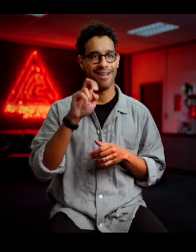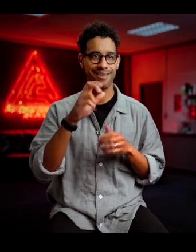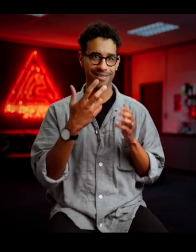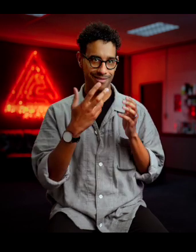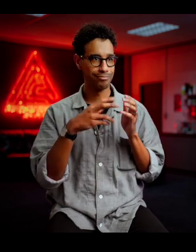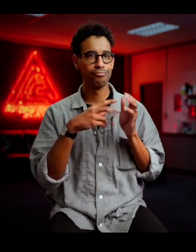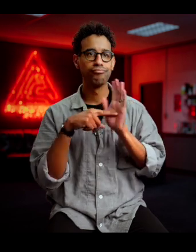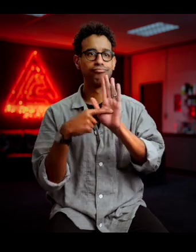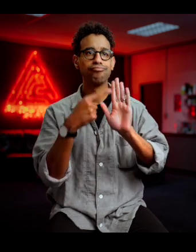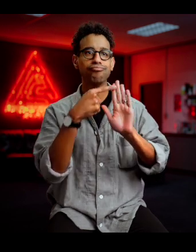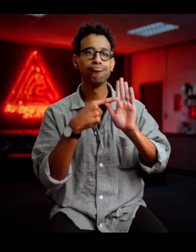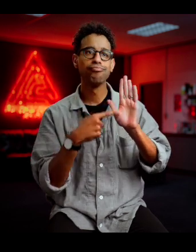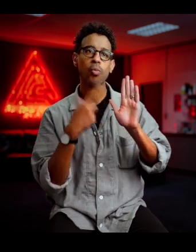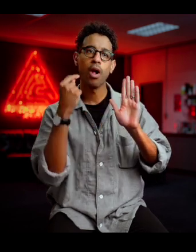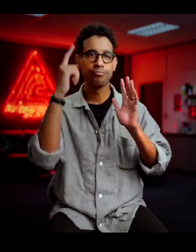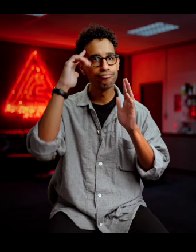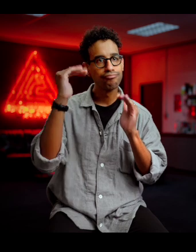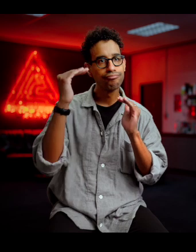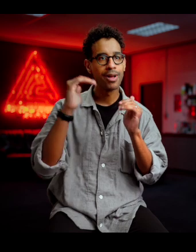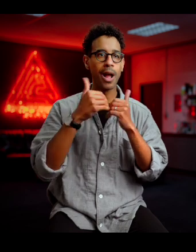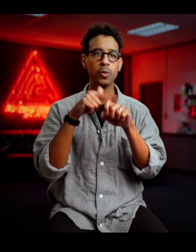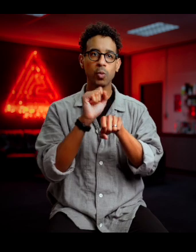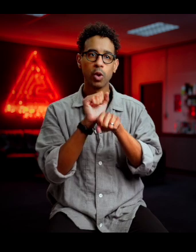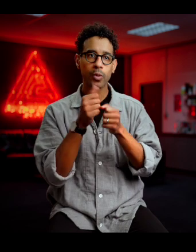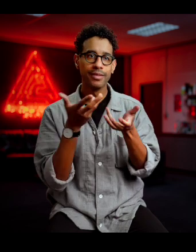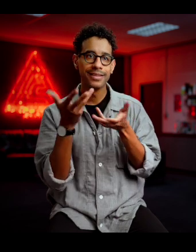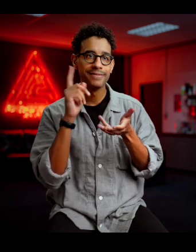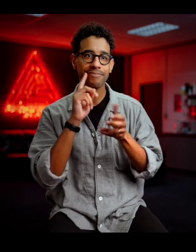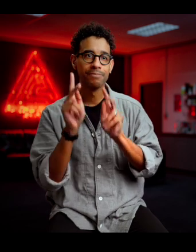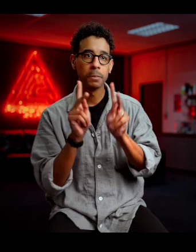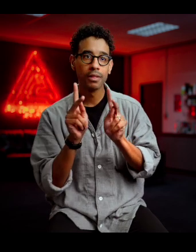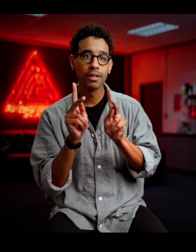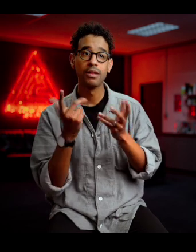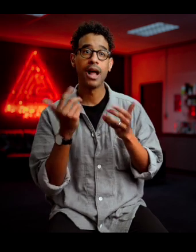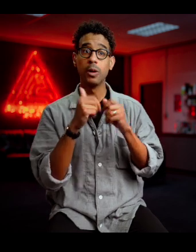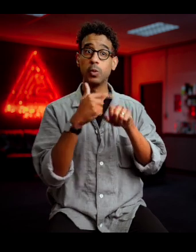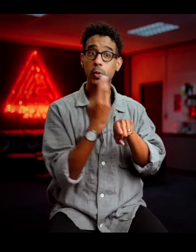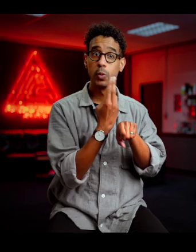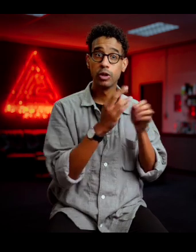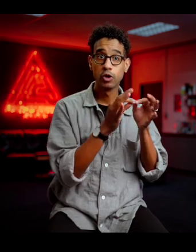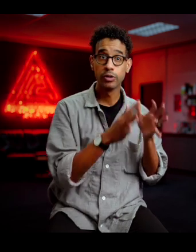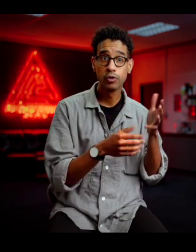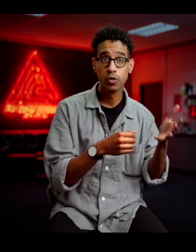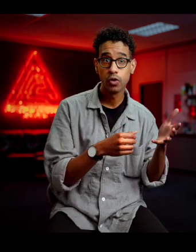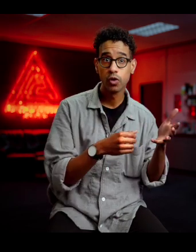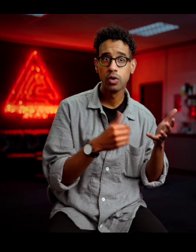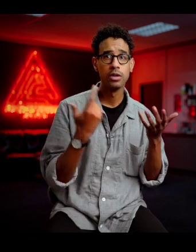some guidelines and processes to working with deaf people in general. How to use sign language interpreters on